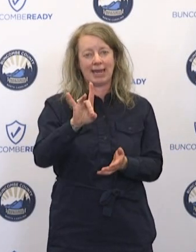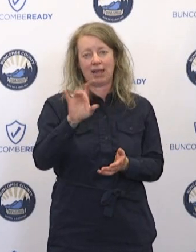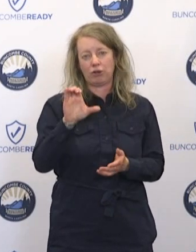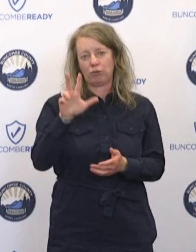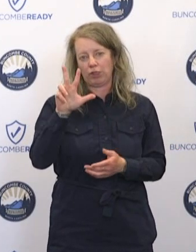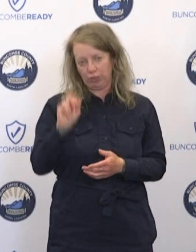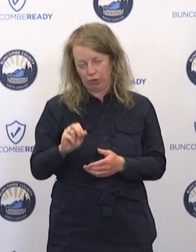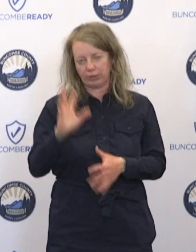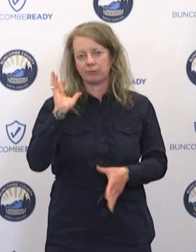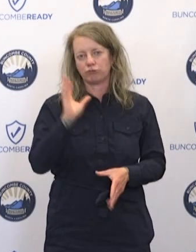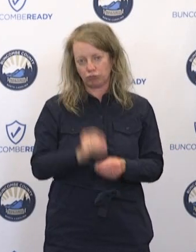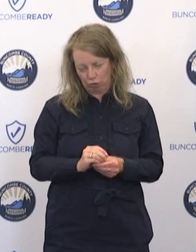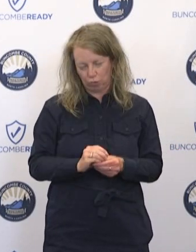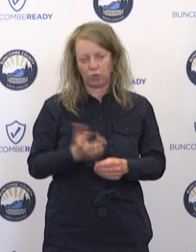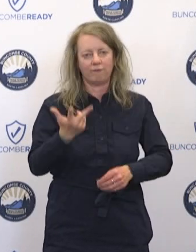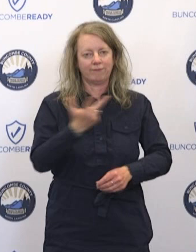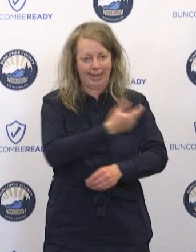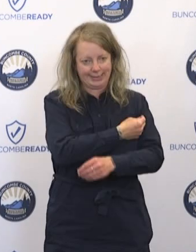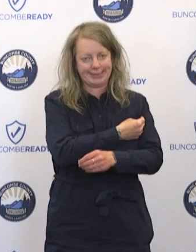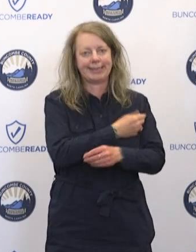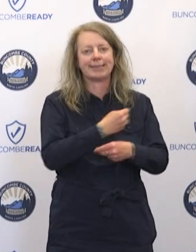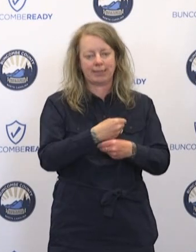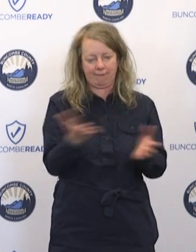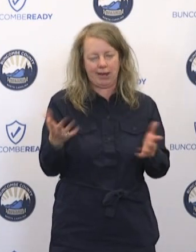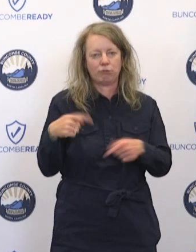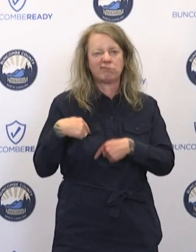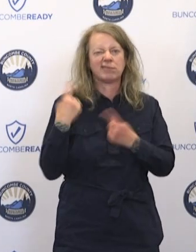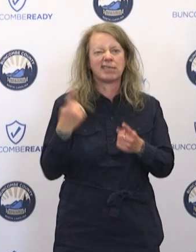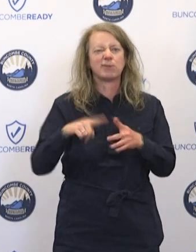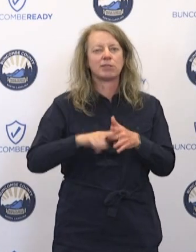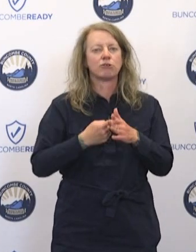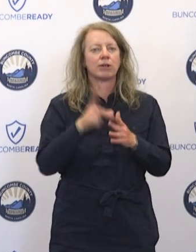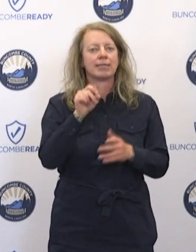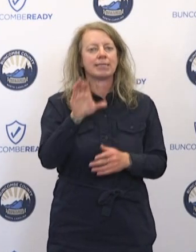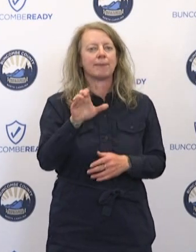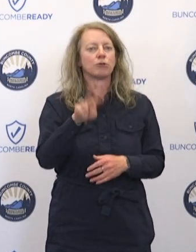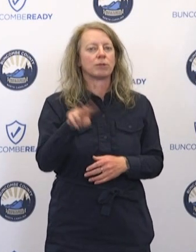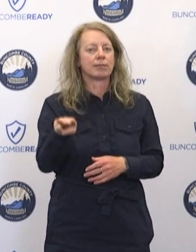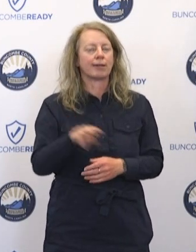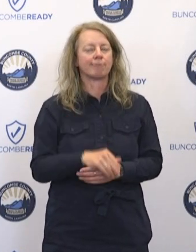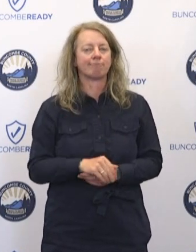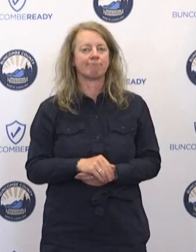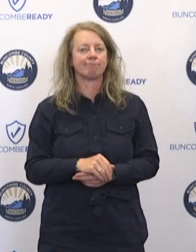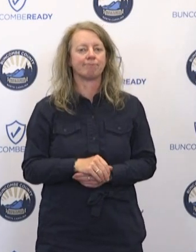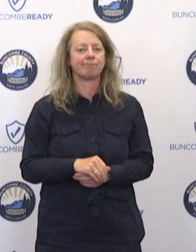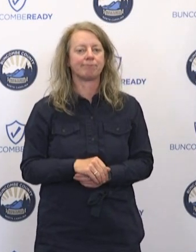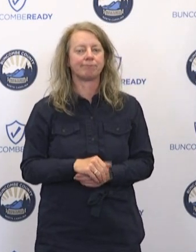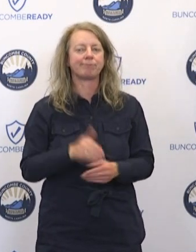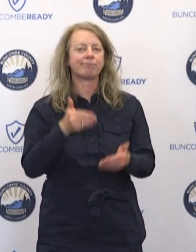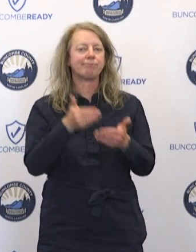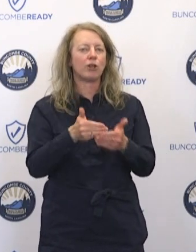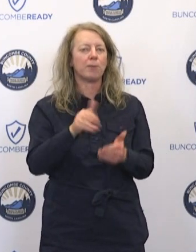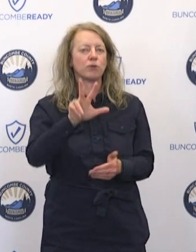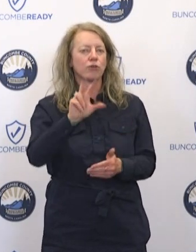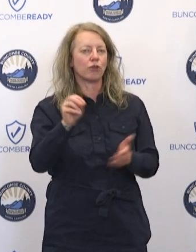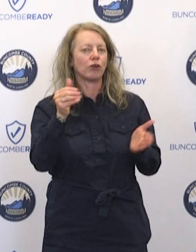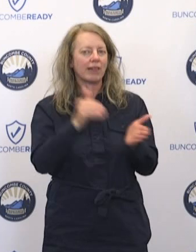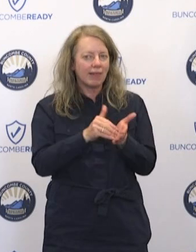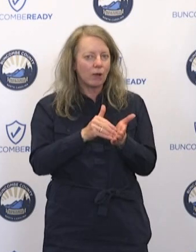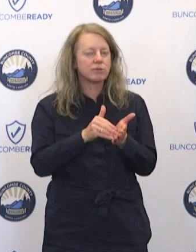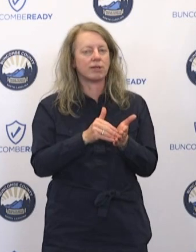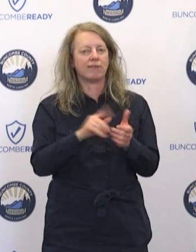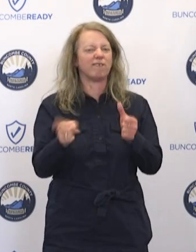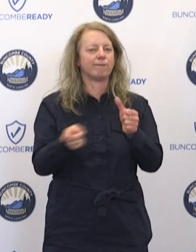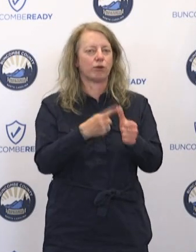49,830 total vaccine doses since beginning on December 22nd. Almost 30,000 of these have been